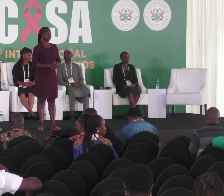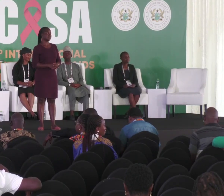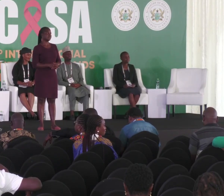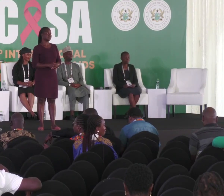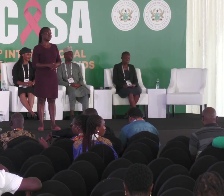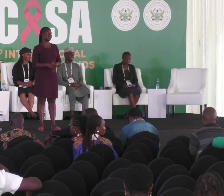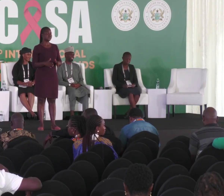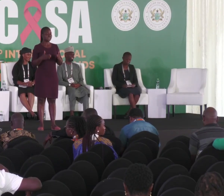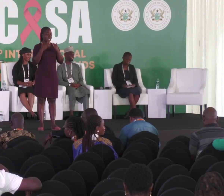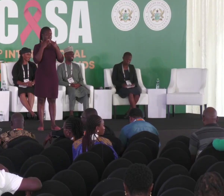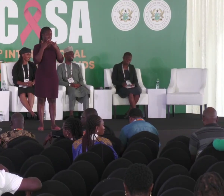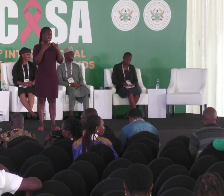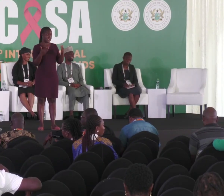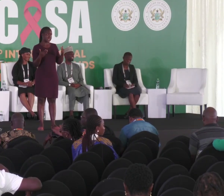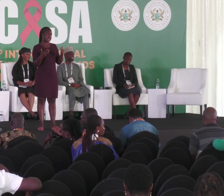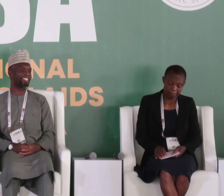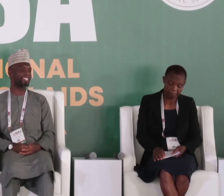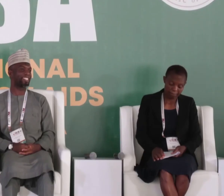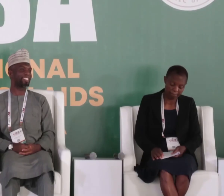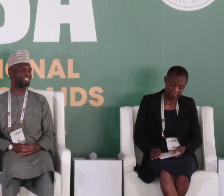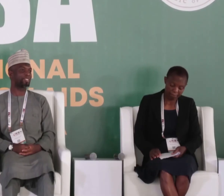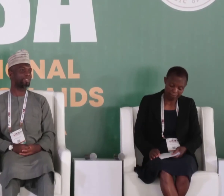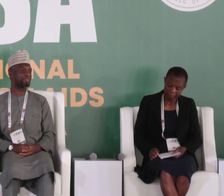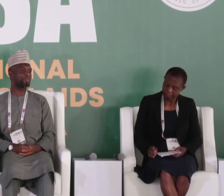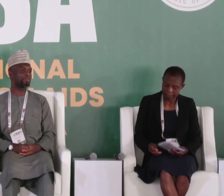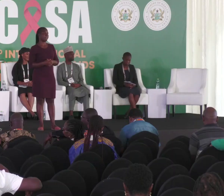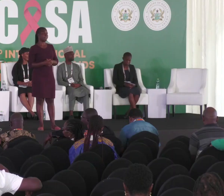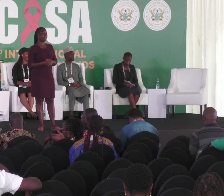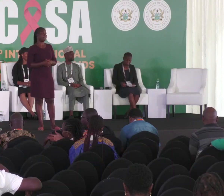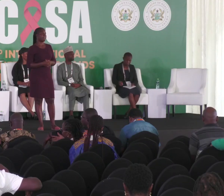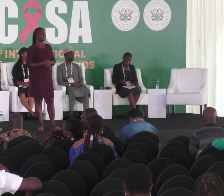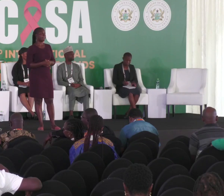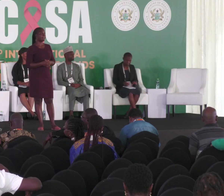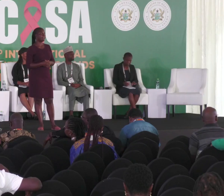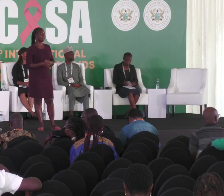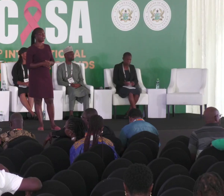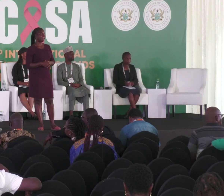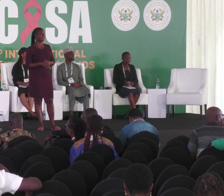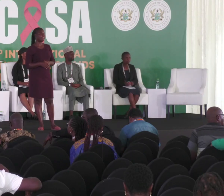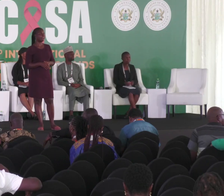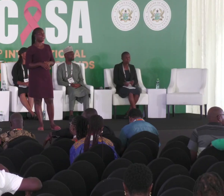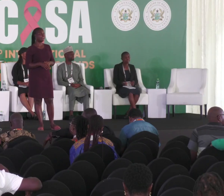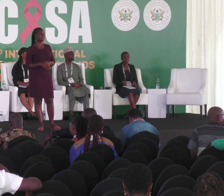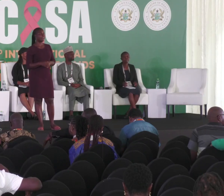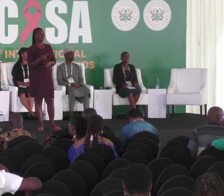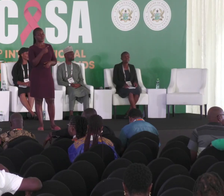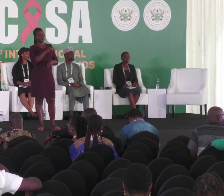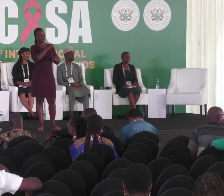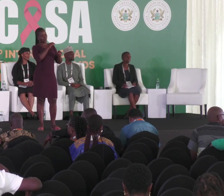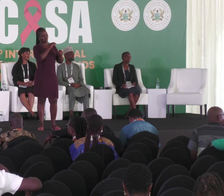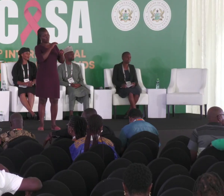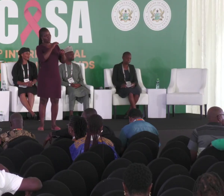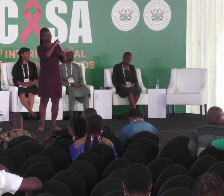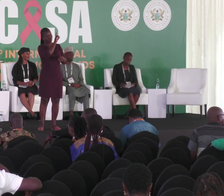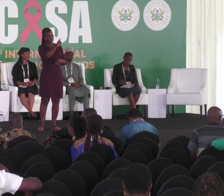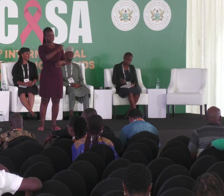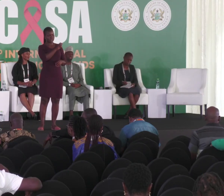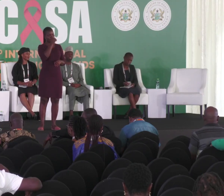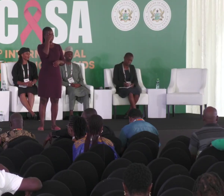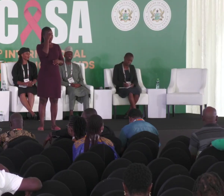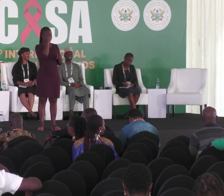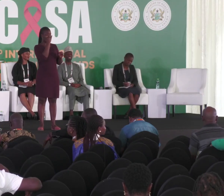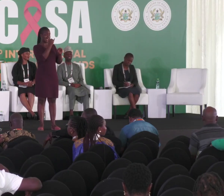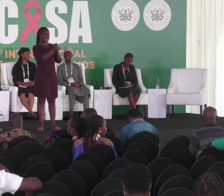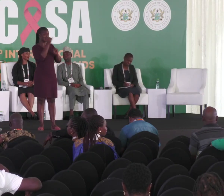Thank you. My name is Rafael from Tanzania, and my question is directed to the last presenter.